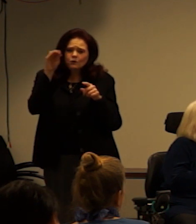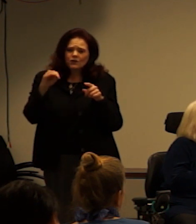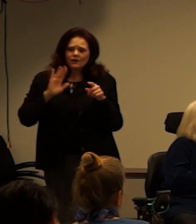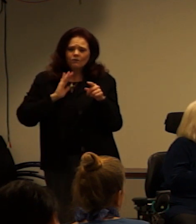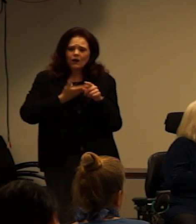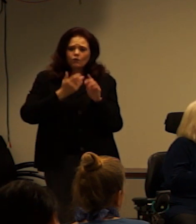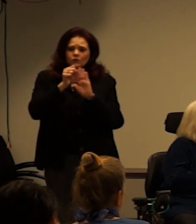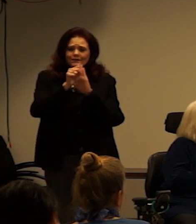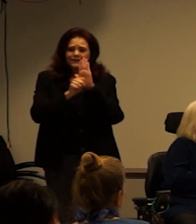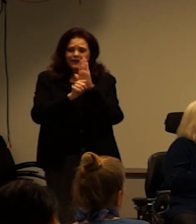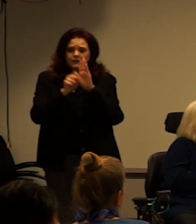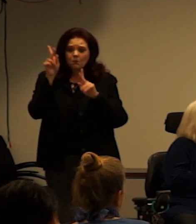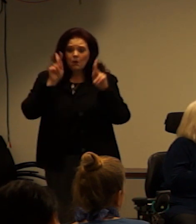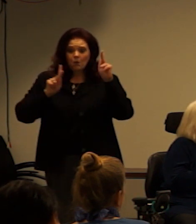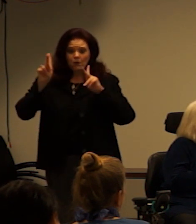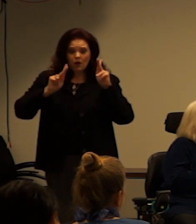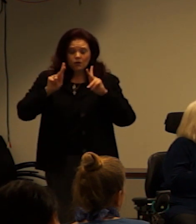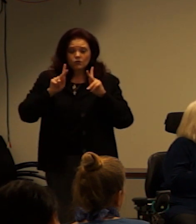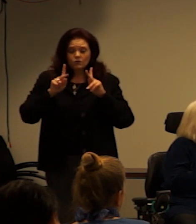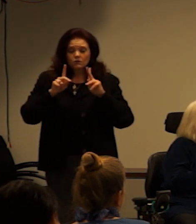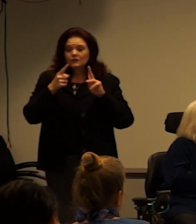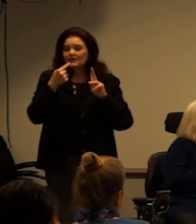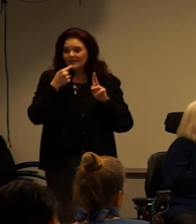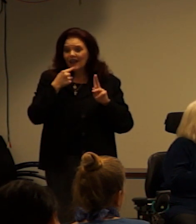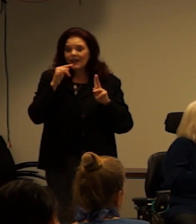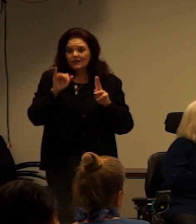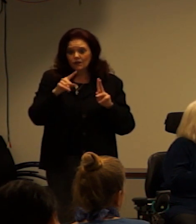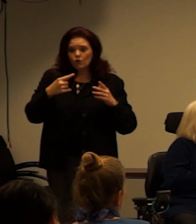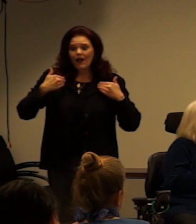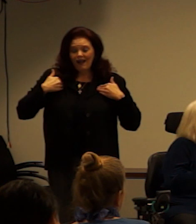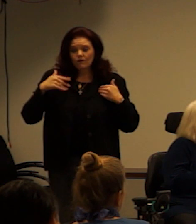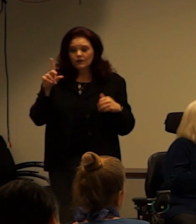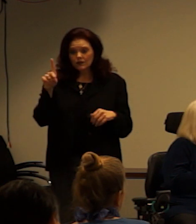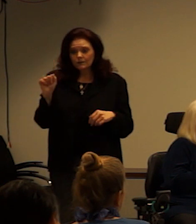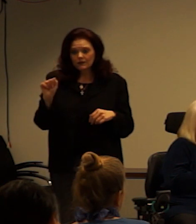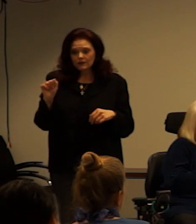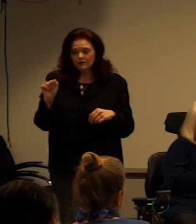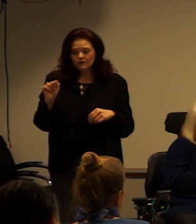state's population indicate that they have a disability.